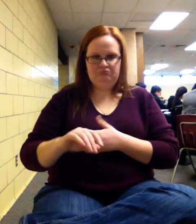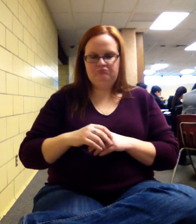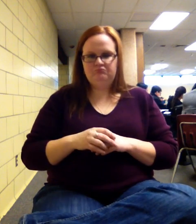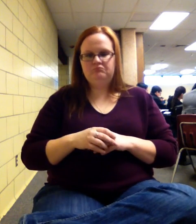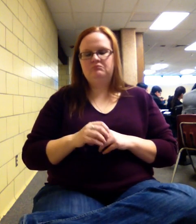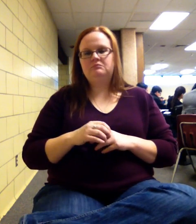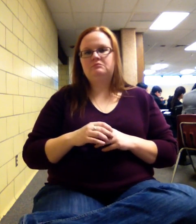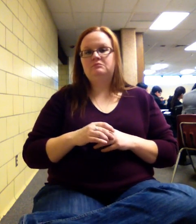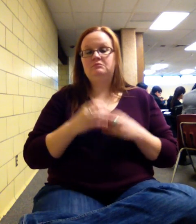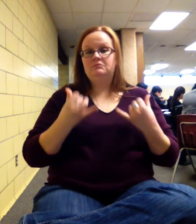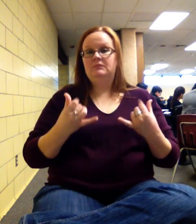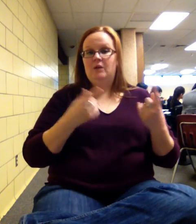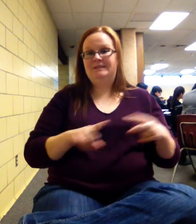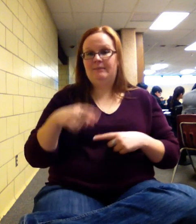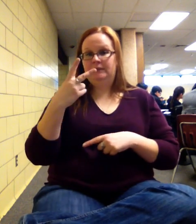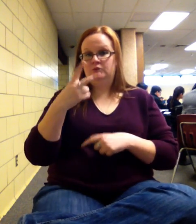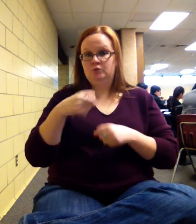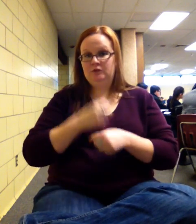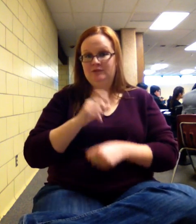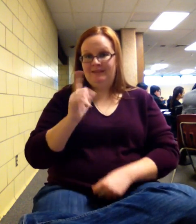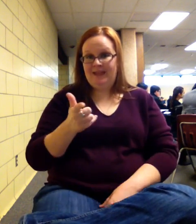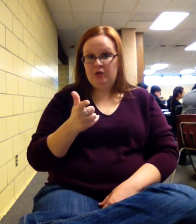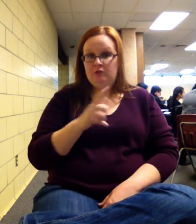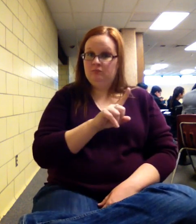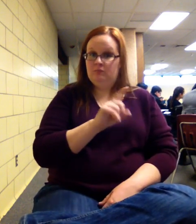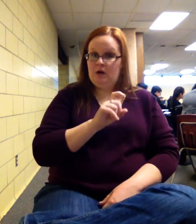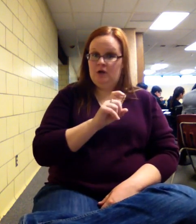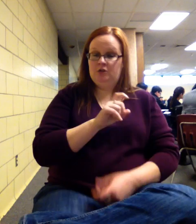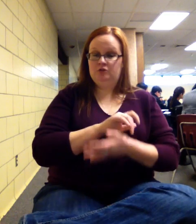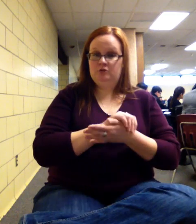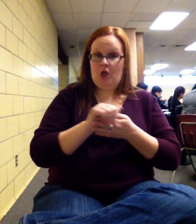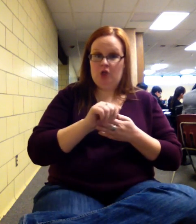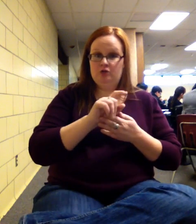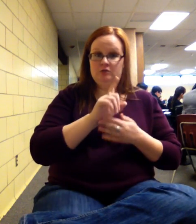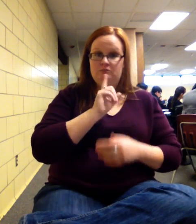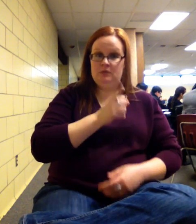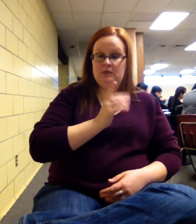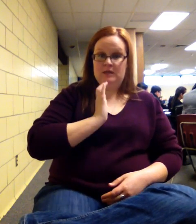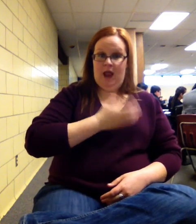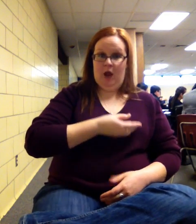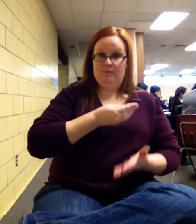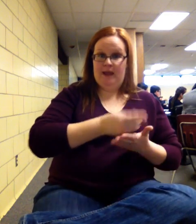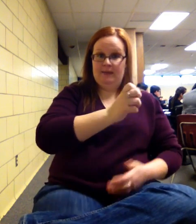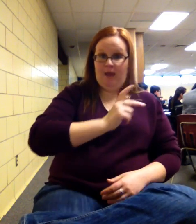what's happening is 2 years later, $100 is the return of our money, and then we had the